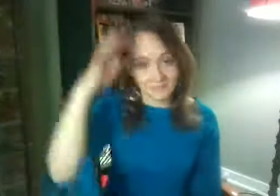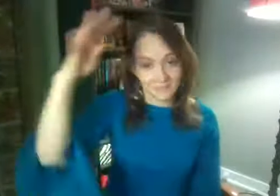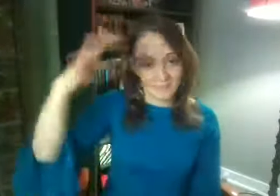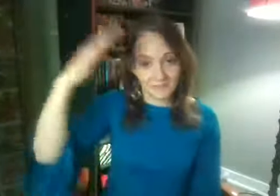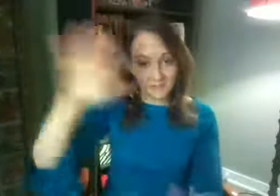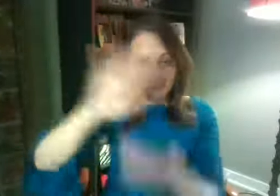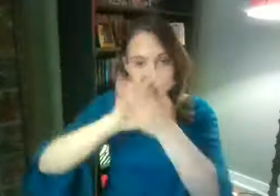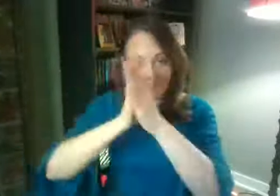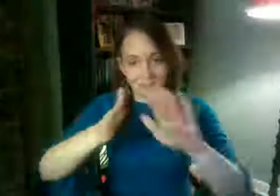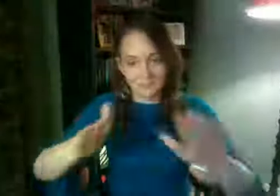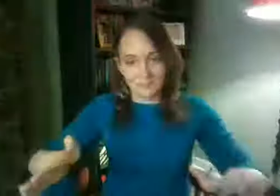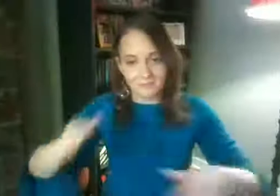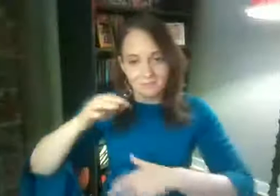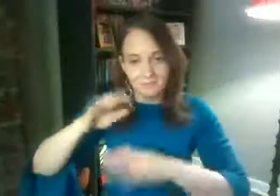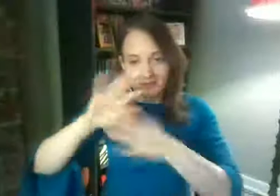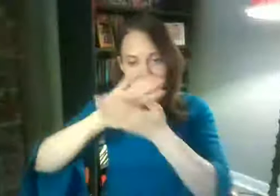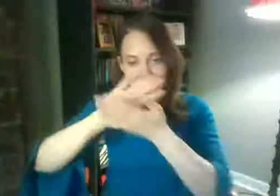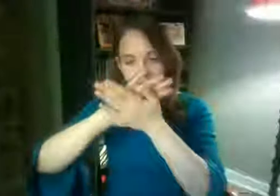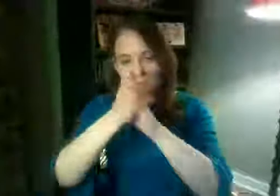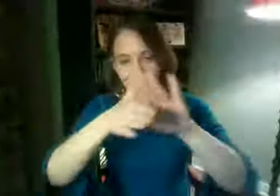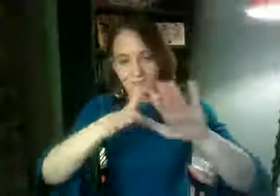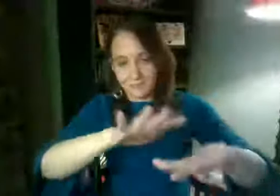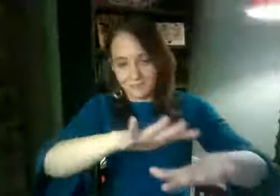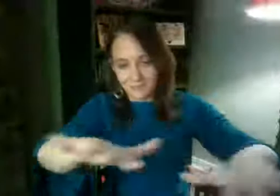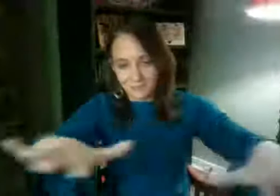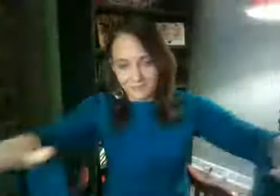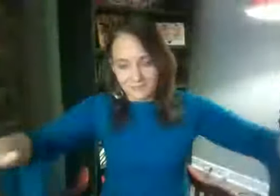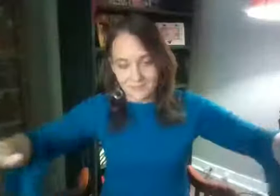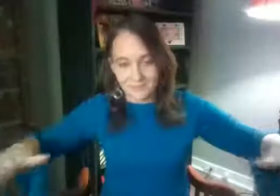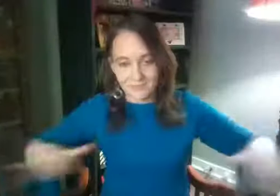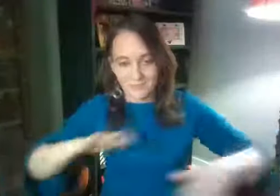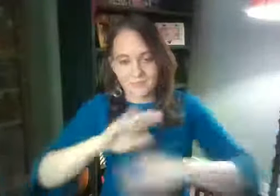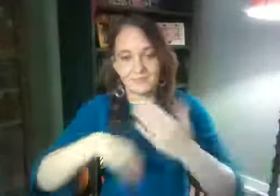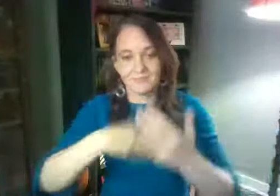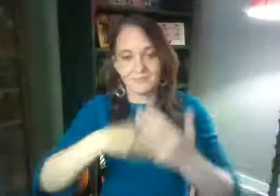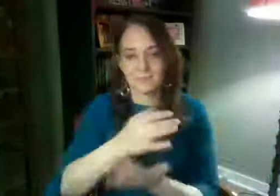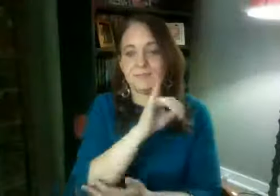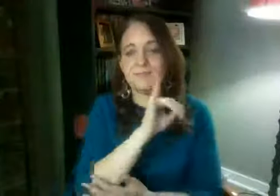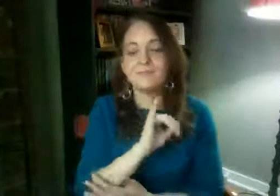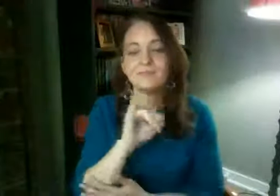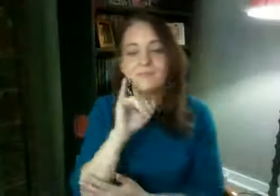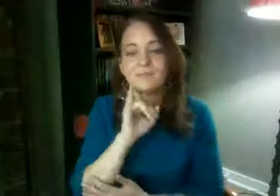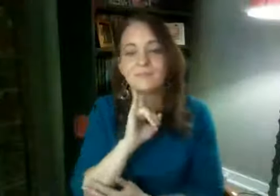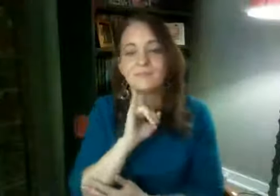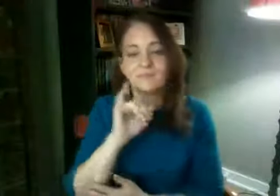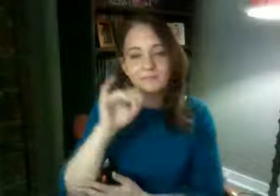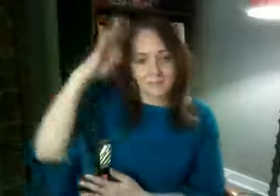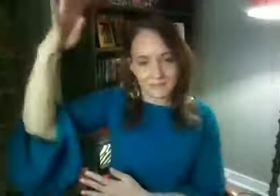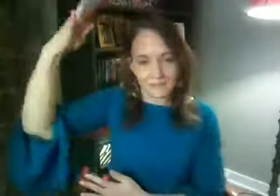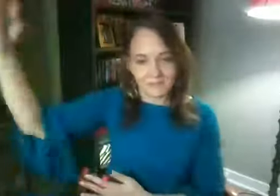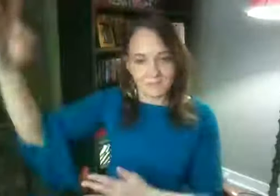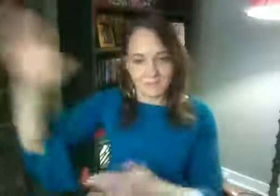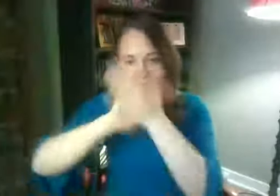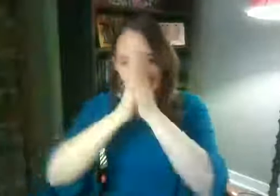Yaseh shalom, shalom aleinu ve'al kol Yisrael. Yaseh